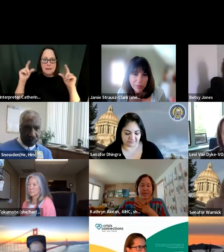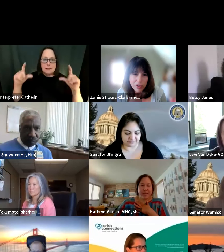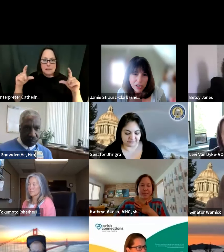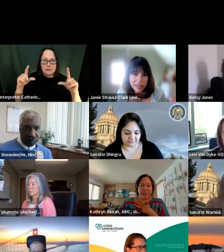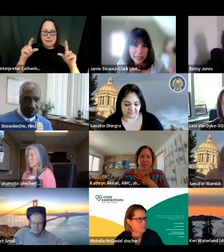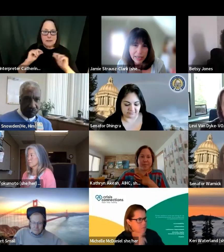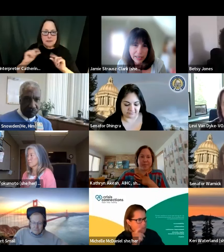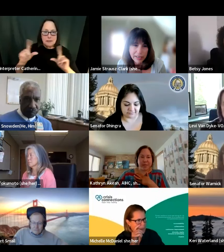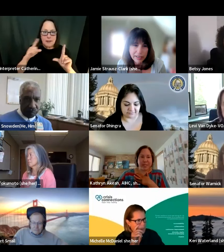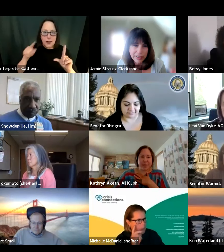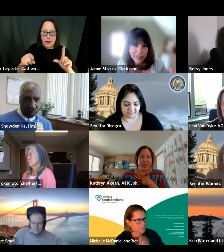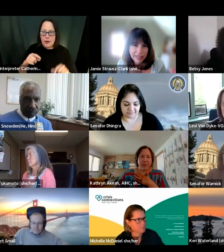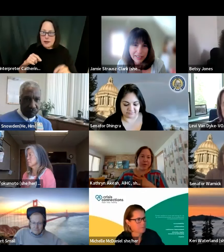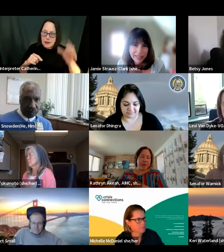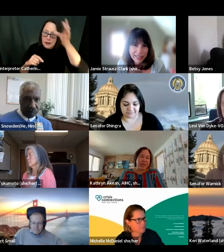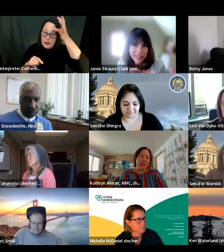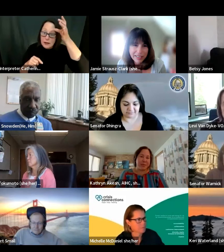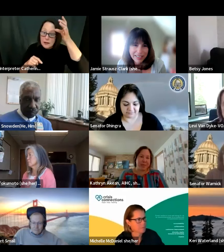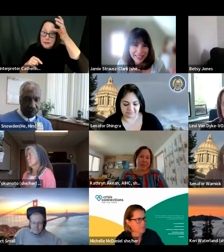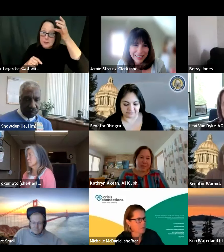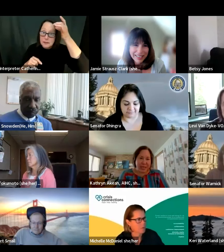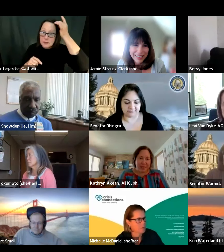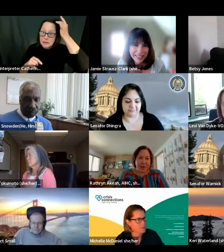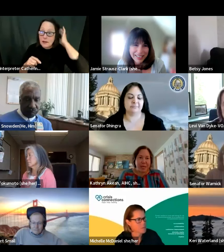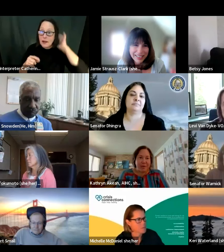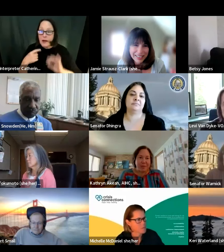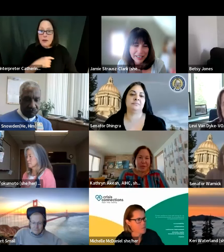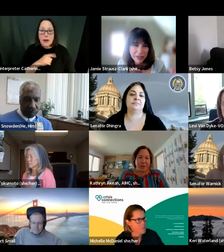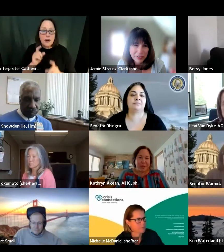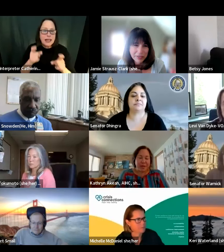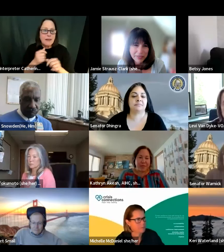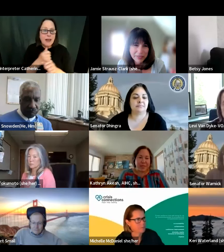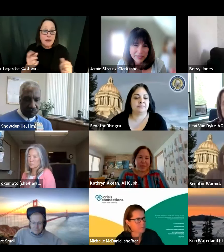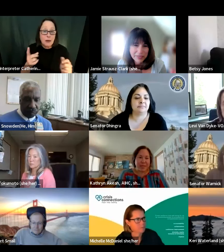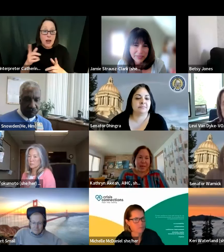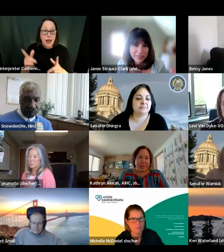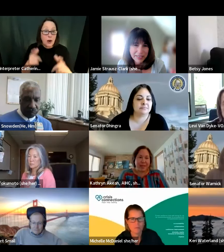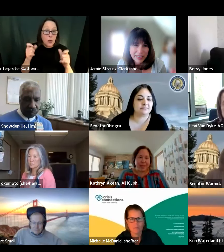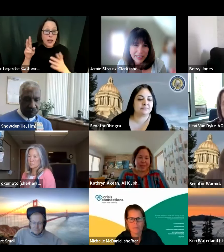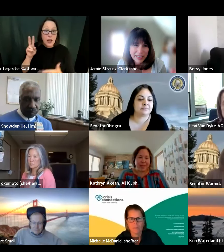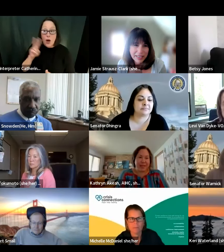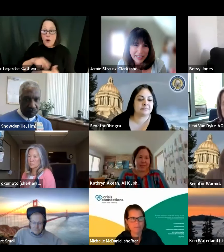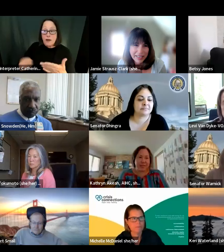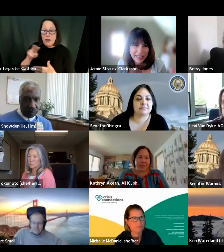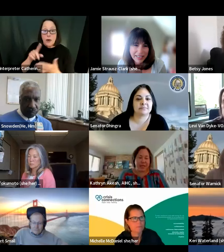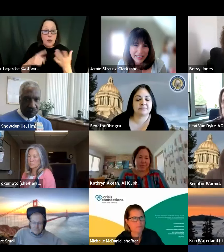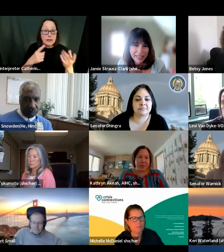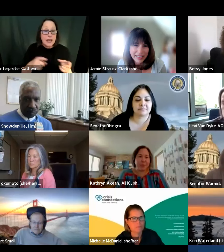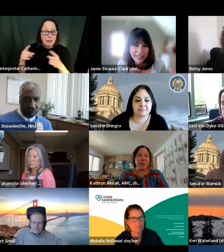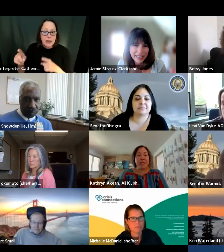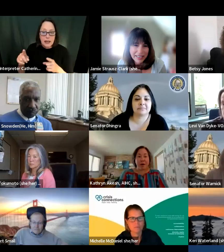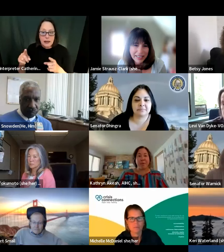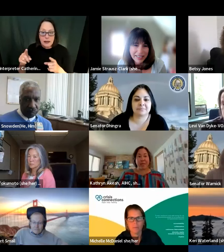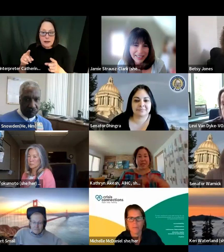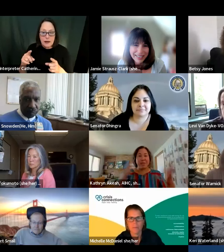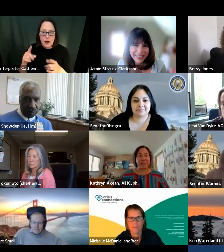bear with me. I can put them up too. We're gonna give everybody kind of a quick overview of some of the things happening in the